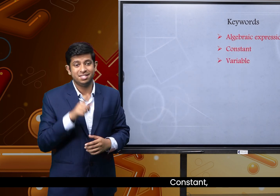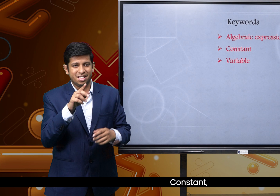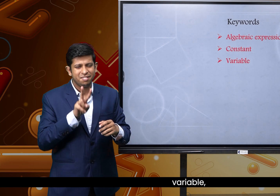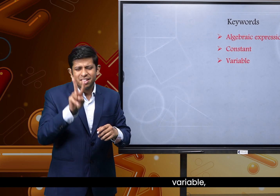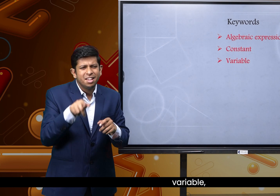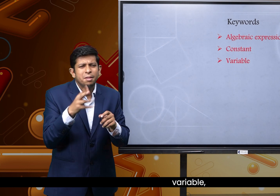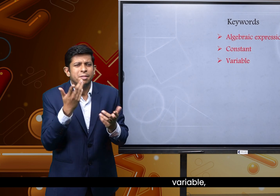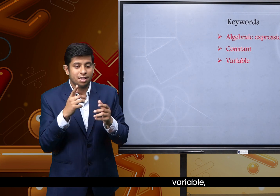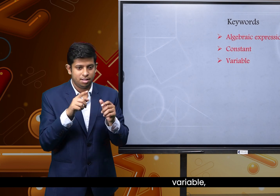variable,